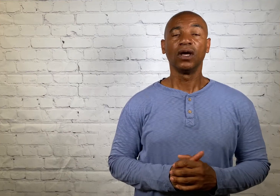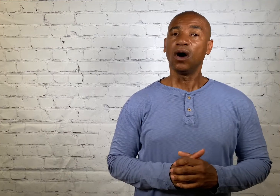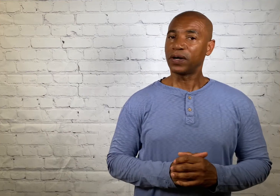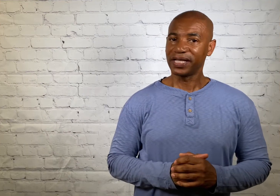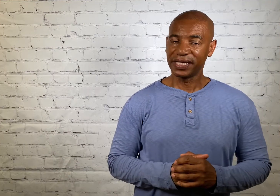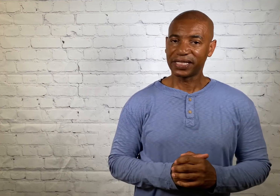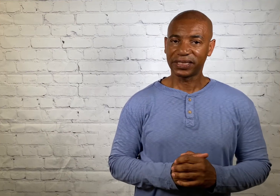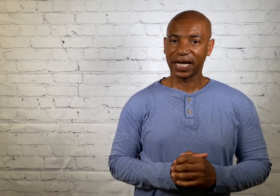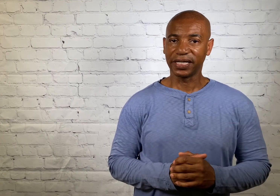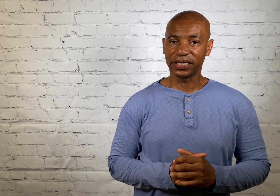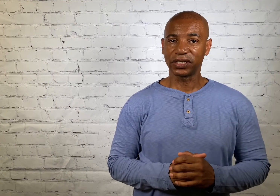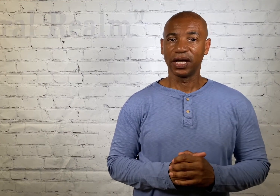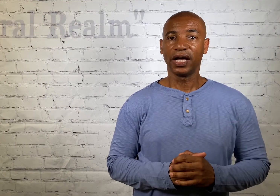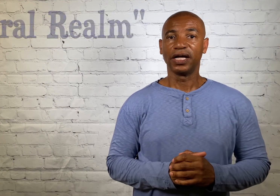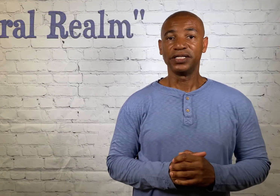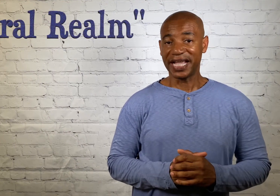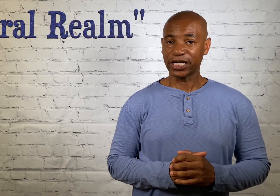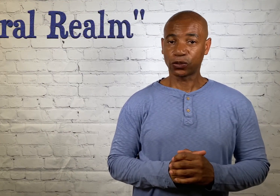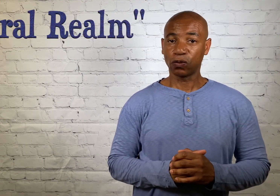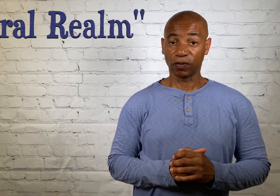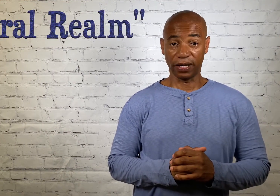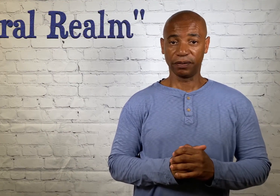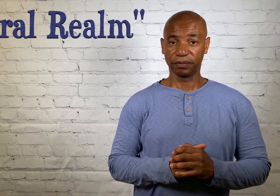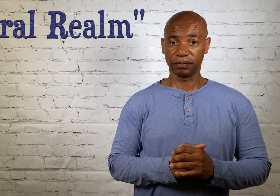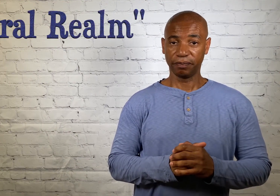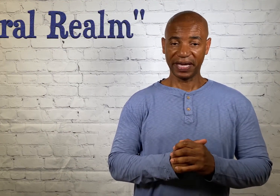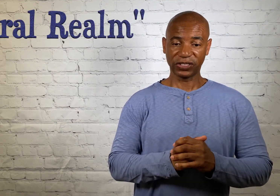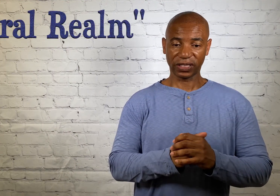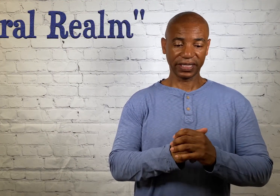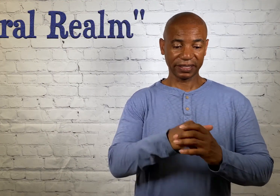Okay, the next sign is natural realm, basically.